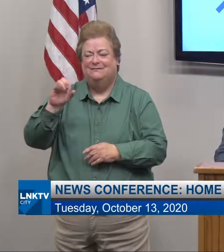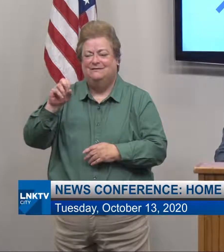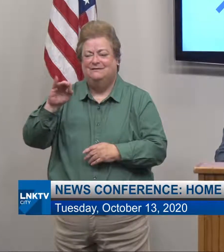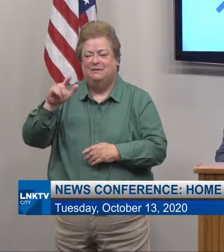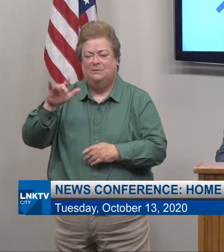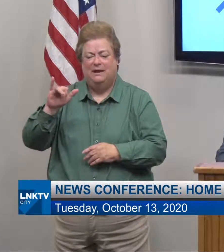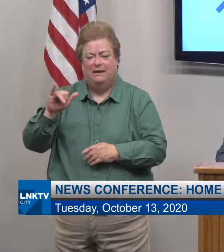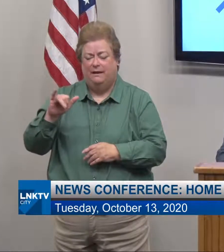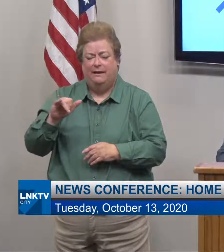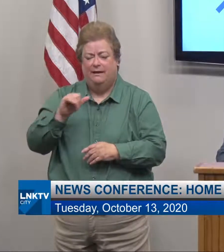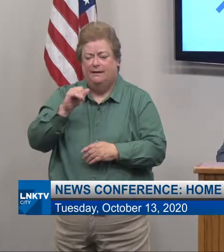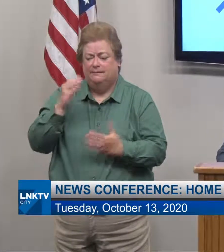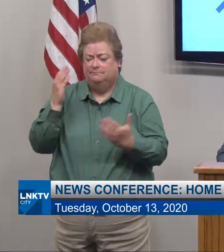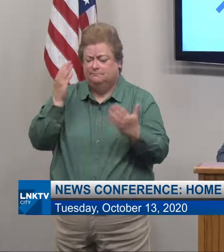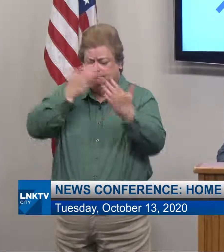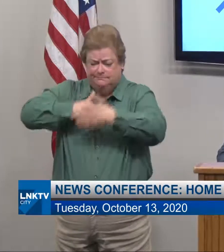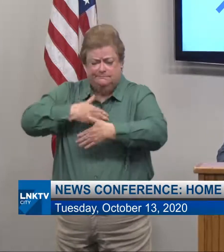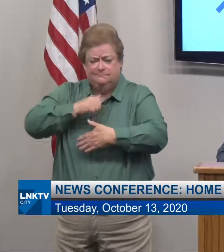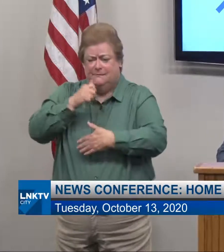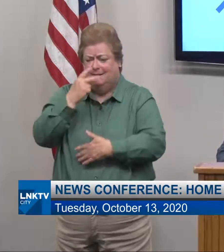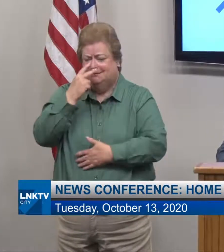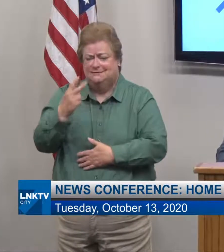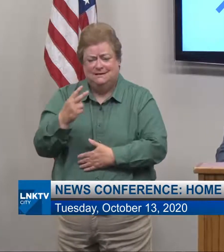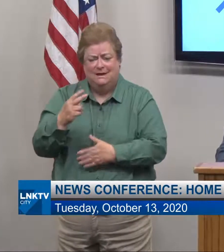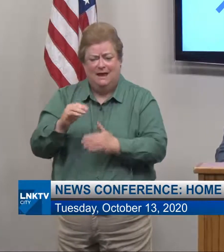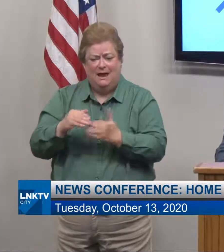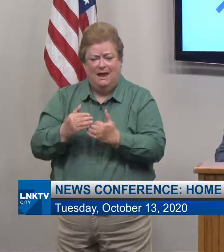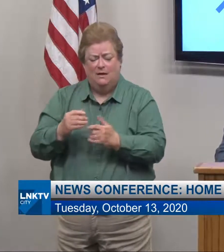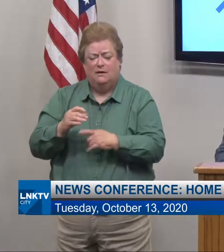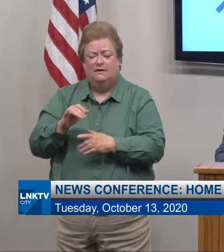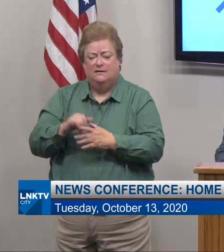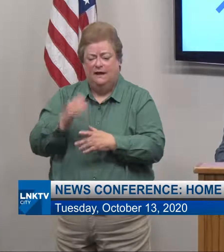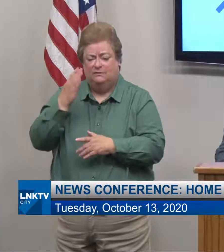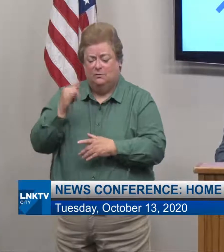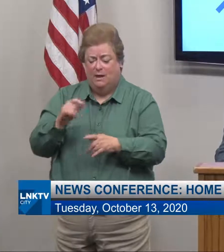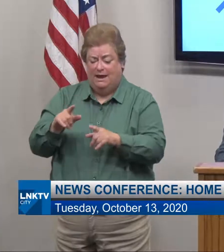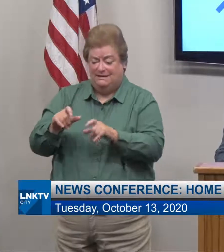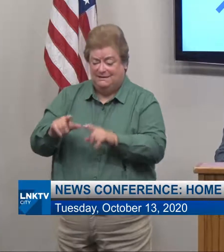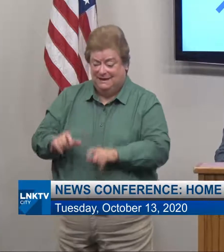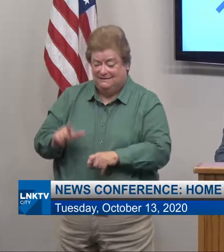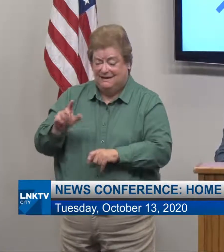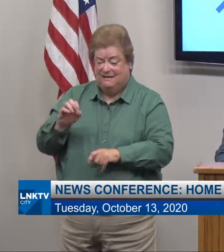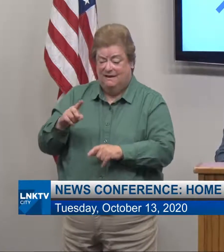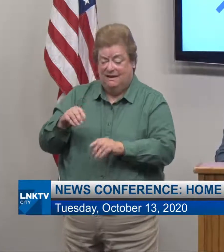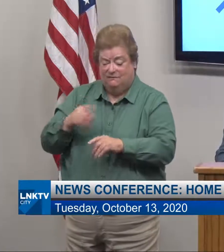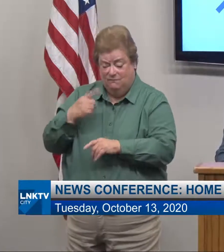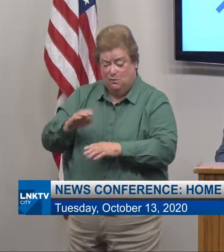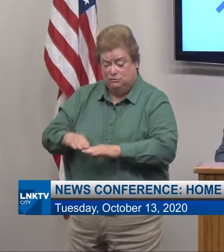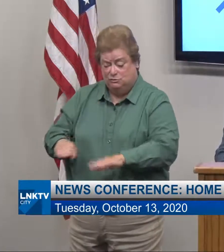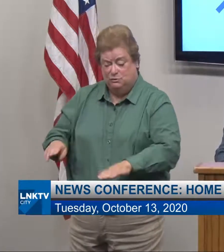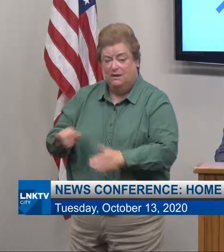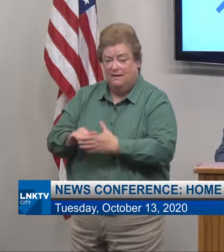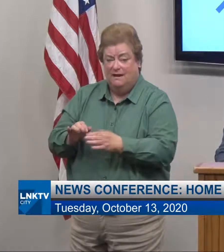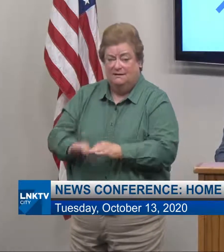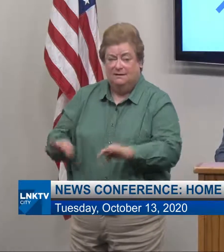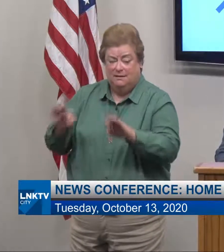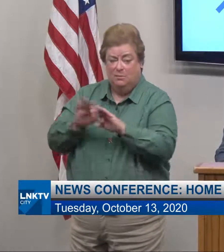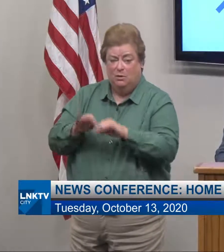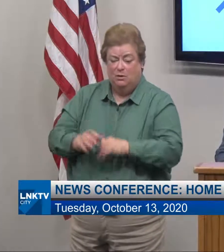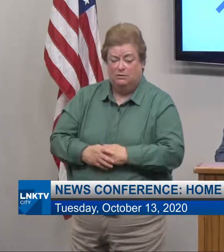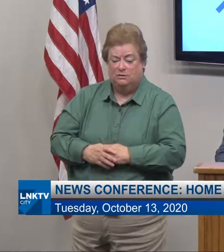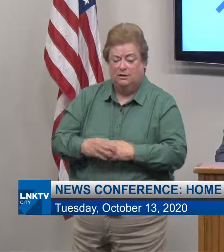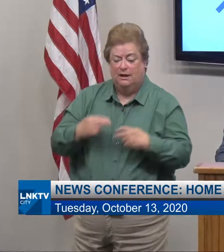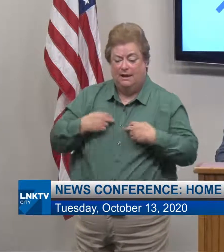unnoticed by those directly affected. That's why testing lead in children is so critically important. While unhealthy